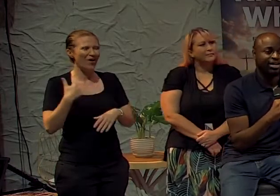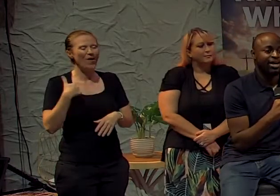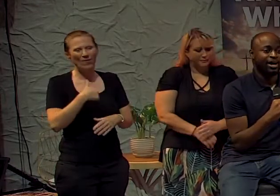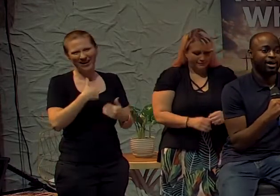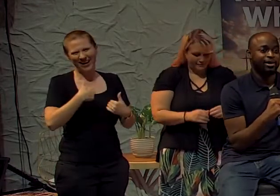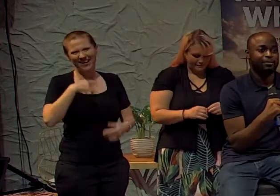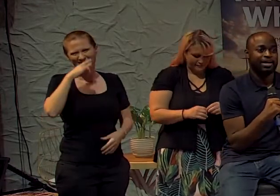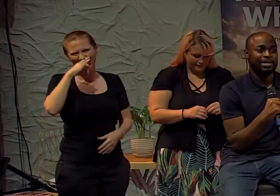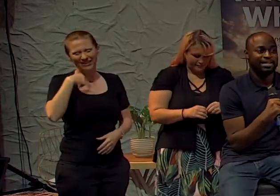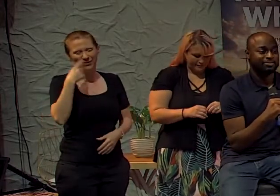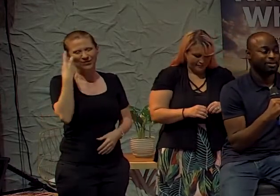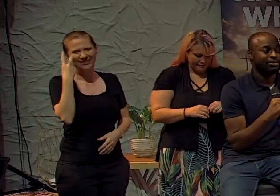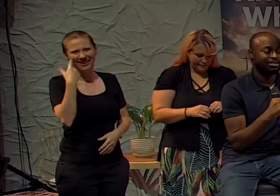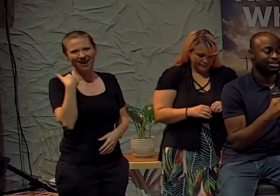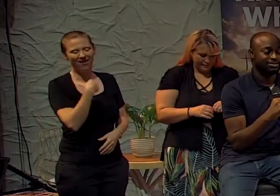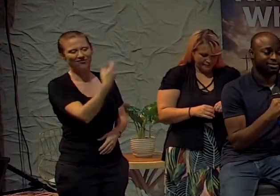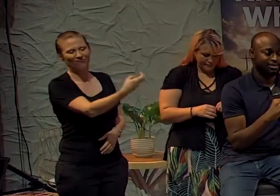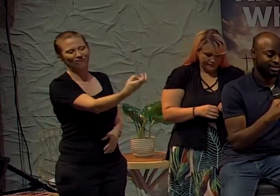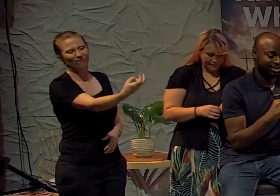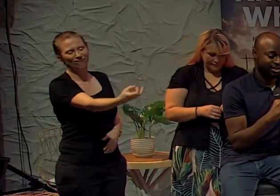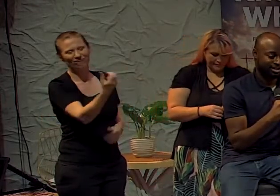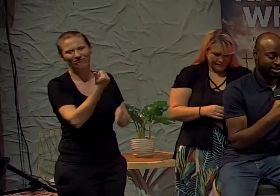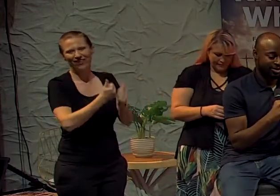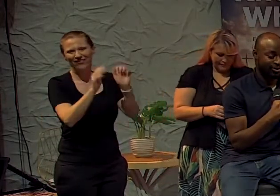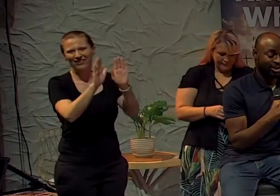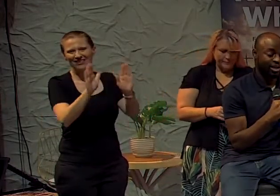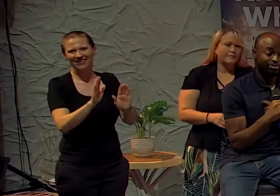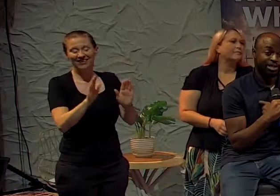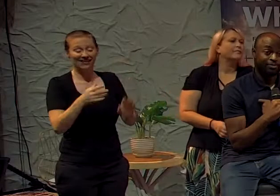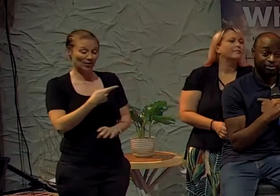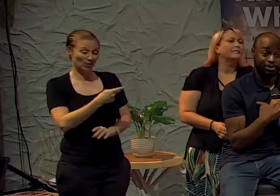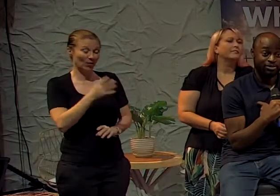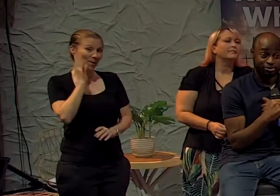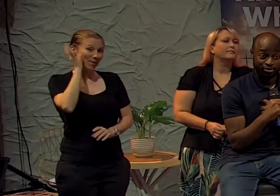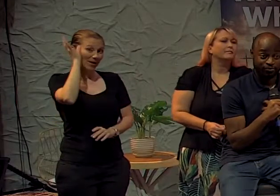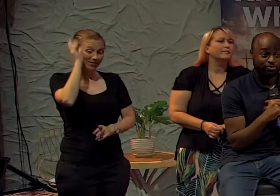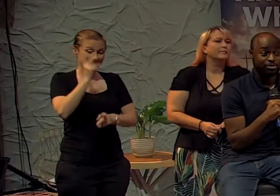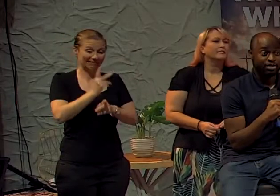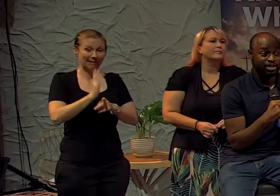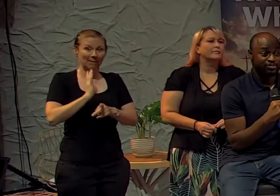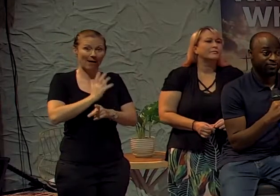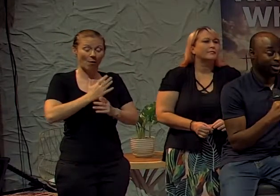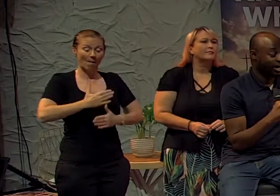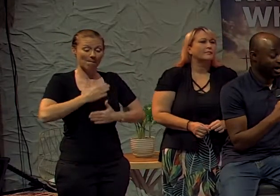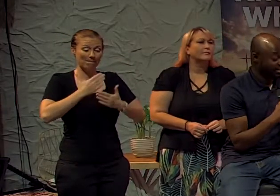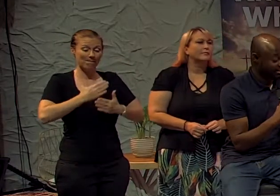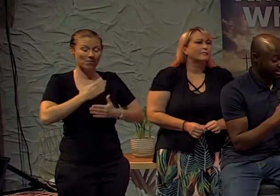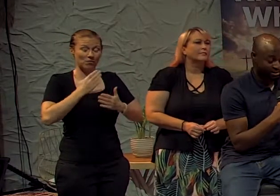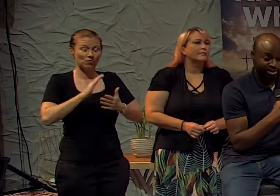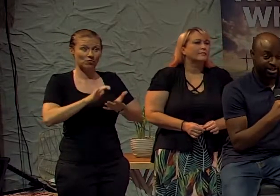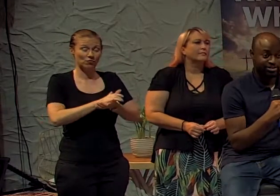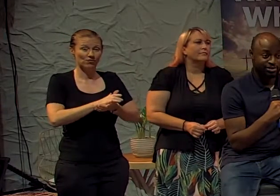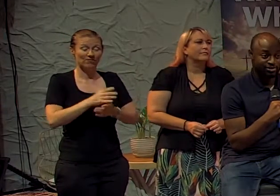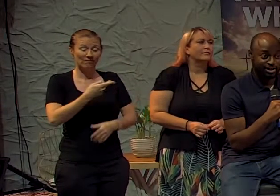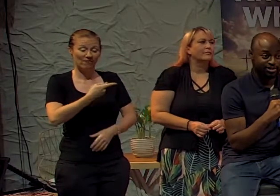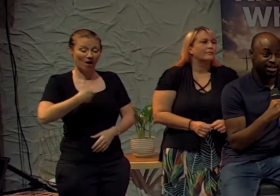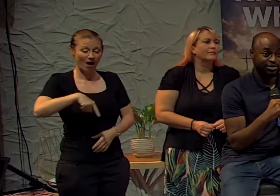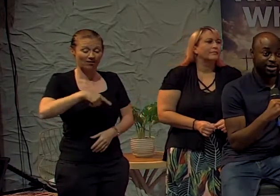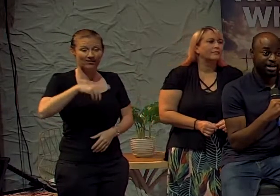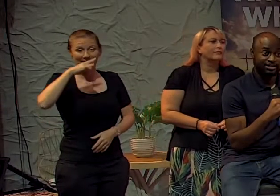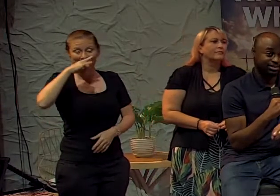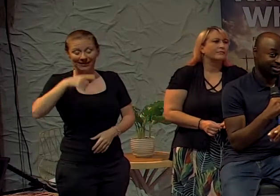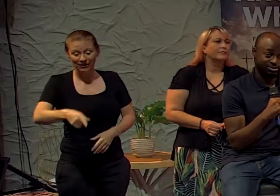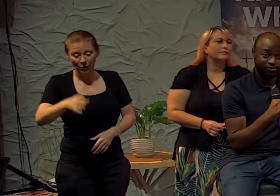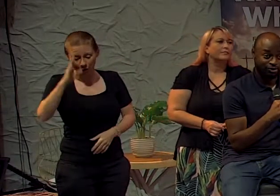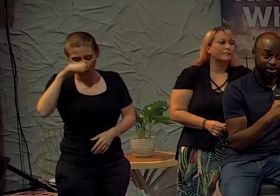Sunday. And as parents, I think one of the things that really helps keep our marriage joyful is for us and our kids knowing that they